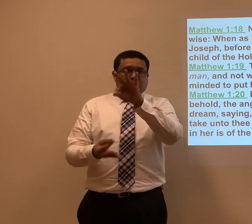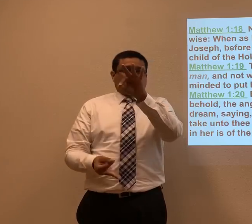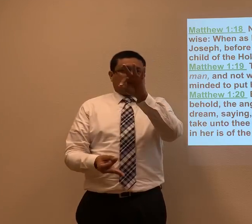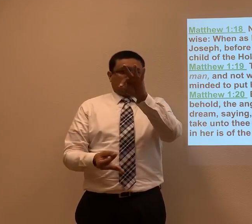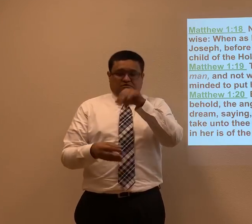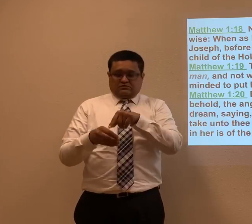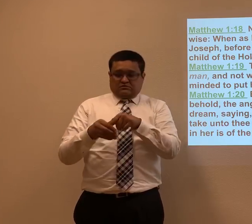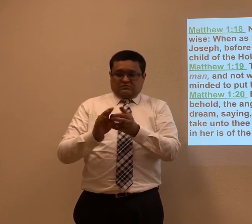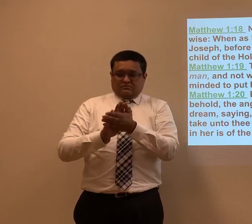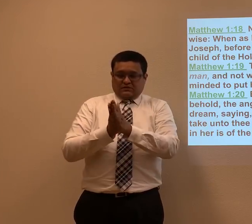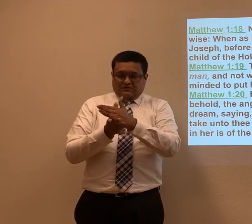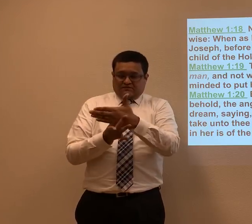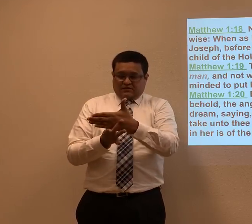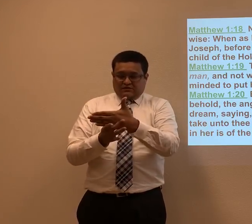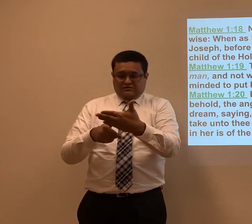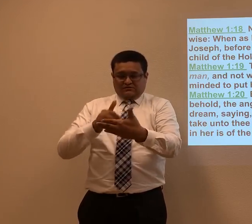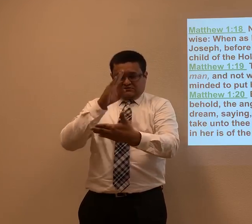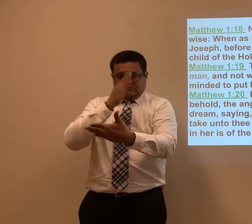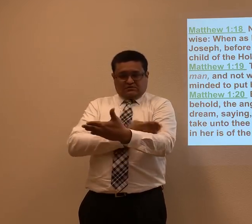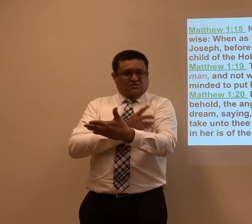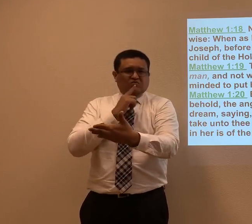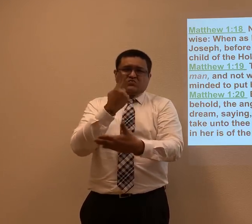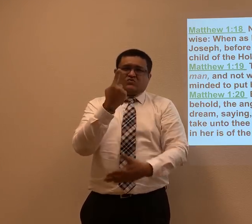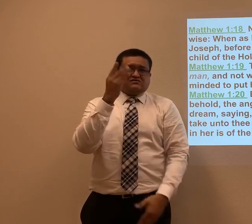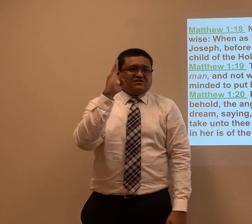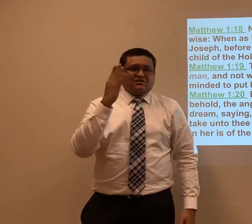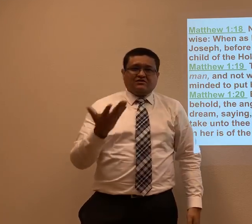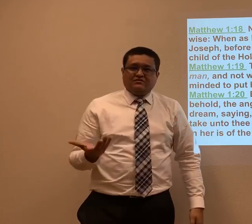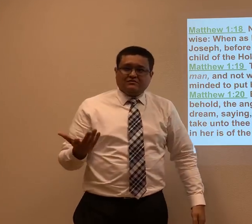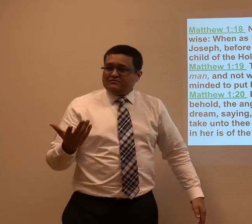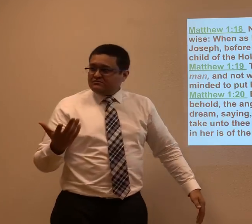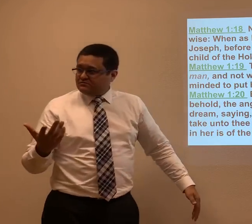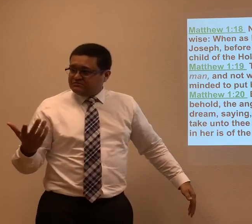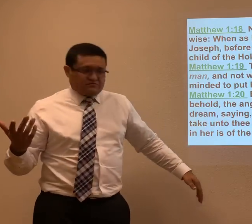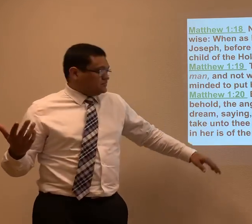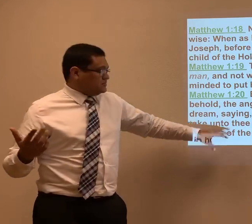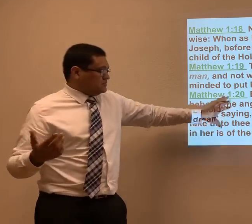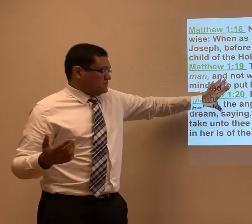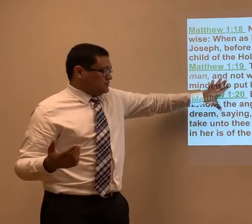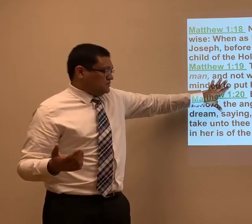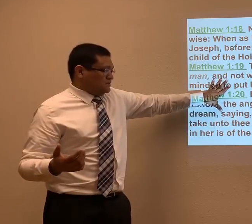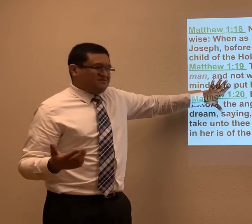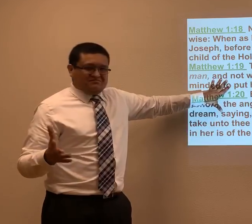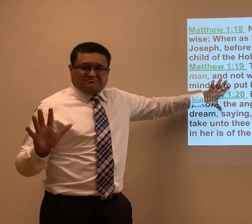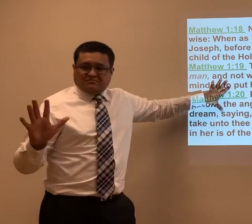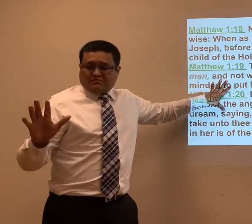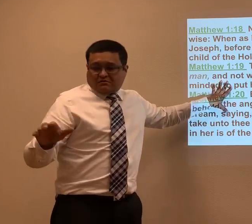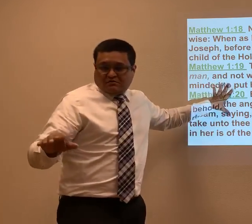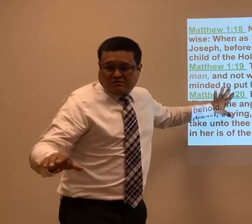Okay. So, but what really happened was the Holy Ghost overshadowed her, meaning that the Holy Ghost and the Father are one.